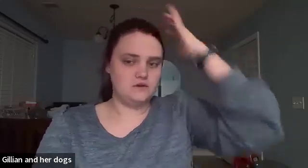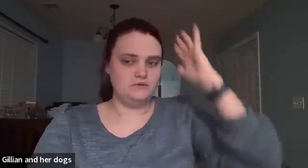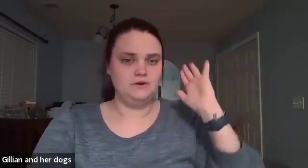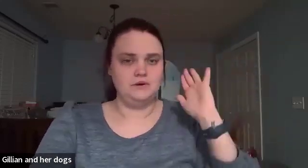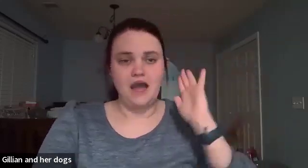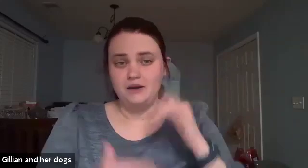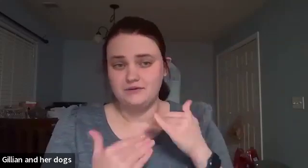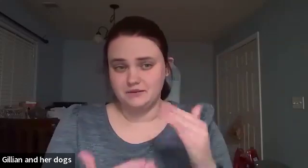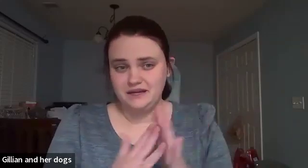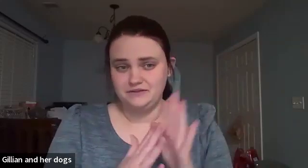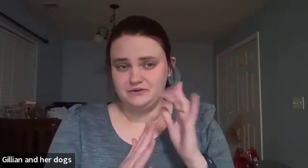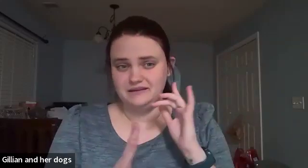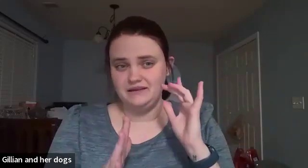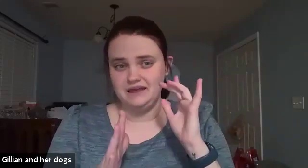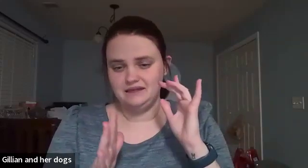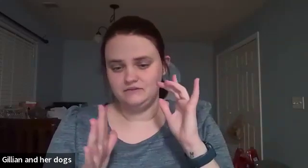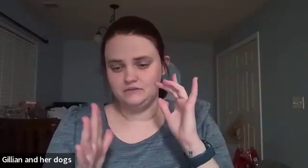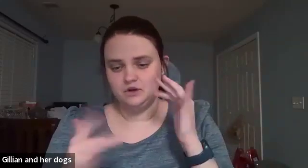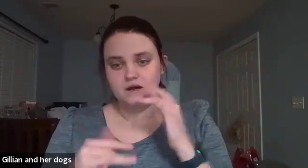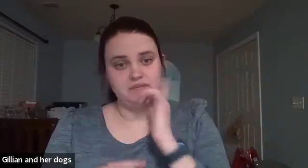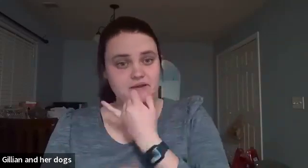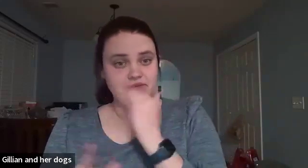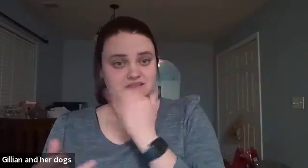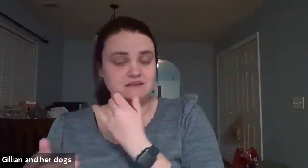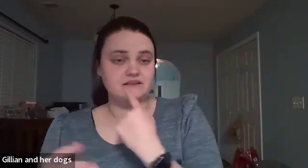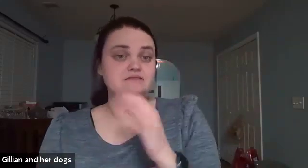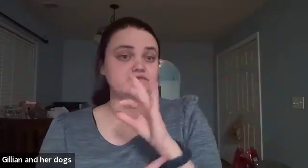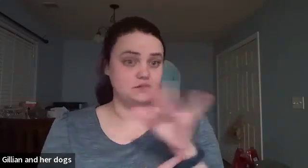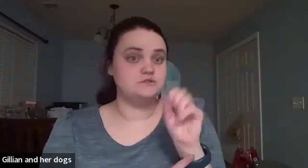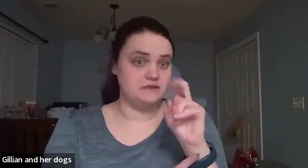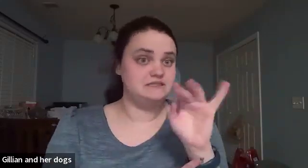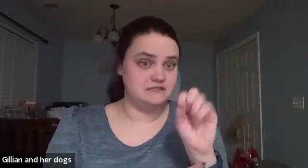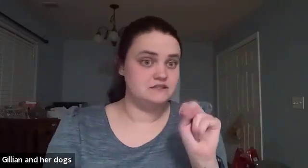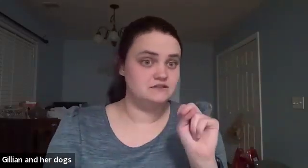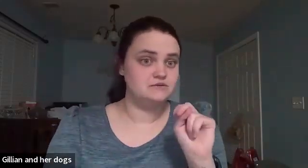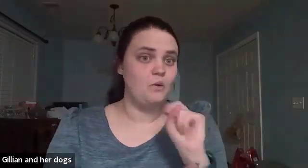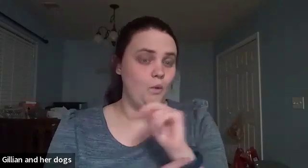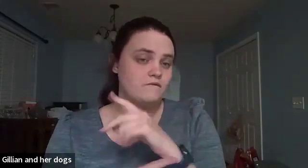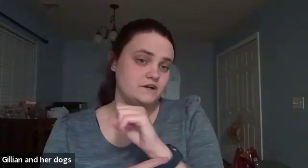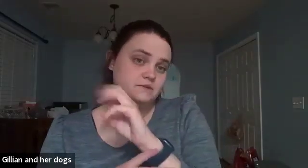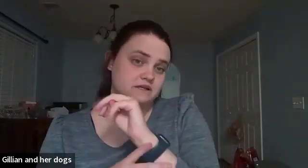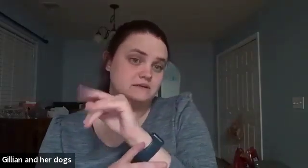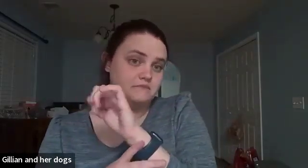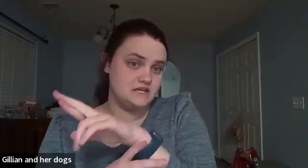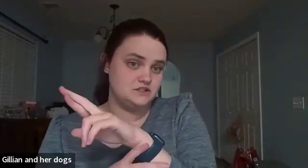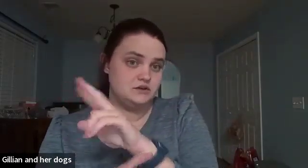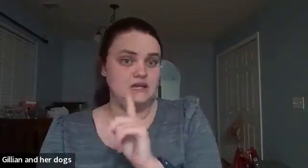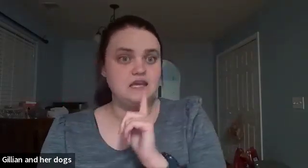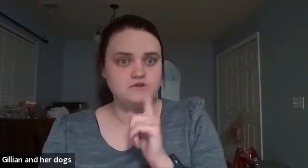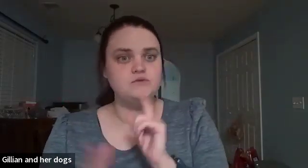So I would recommend if you're like, don't want to be that mistake, like a finger spelling seasons or finger spelling semester, if you really